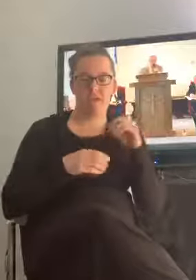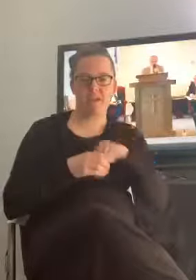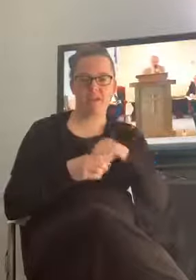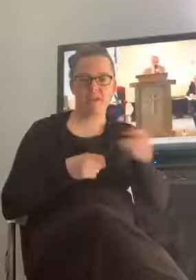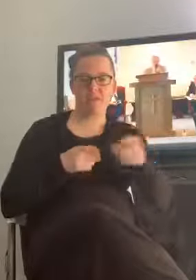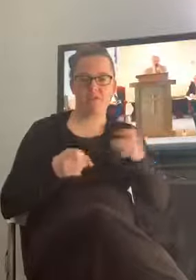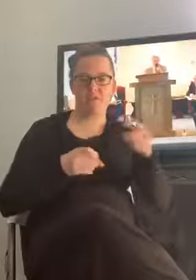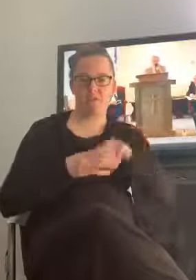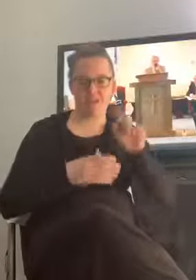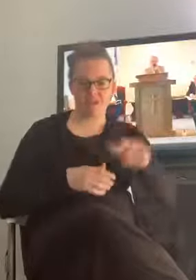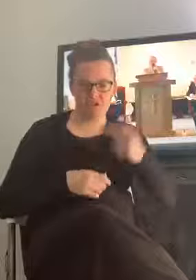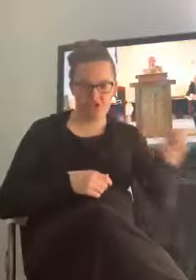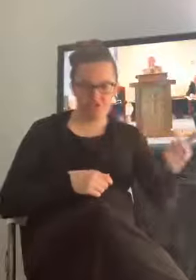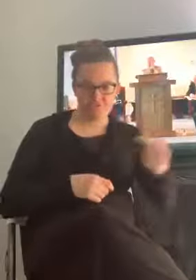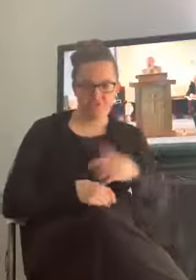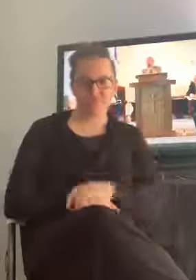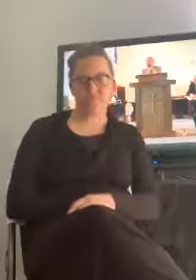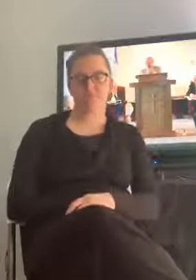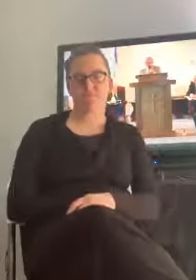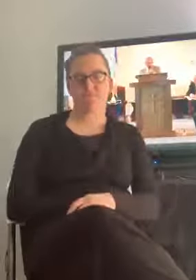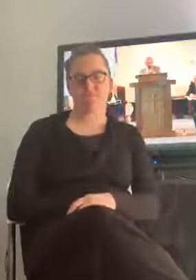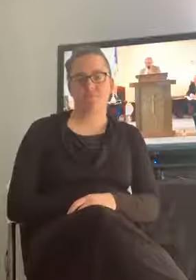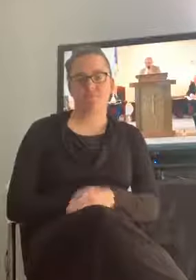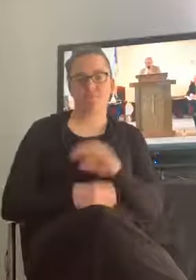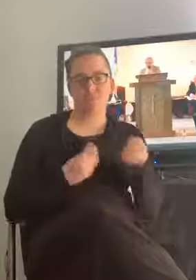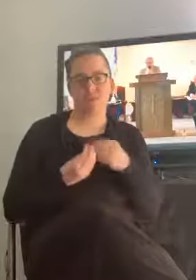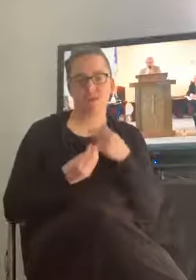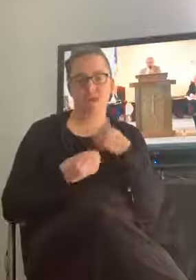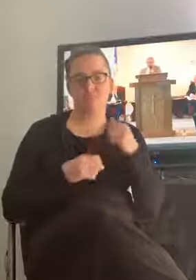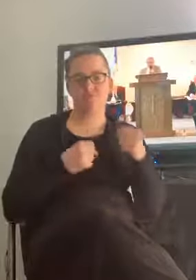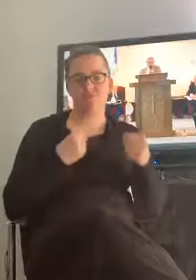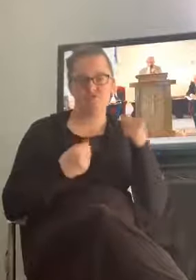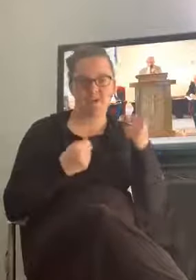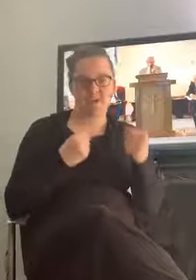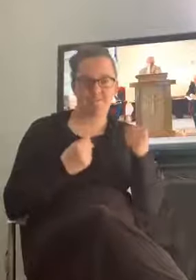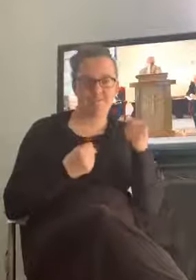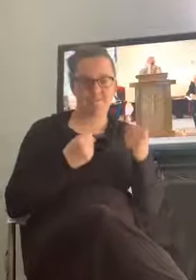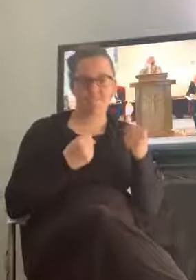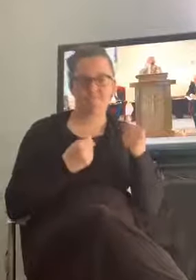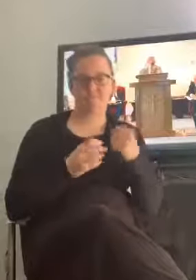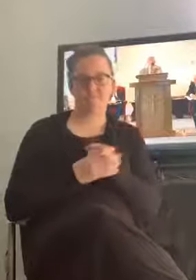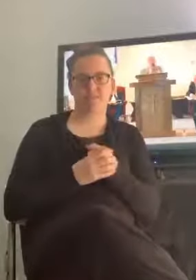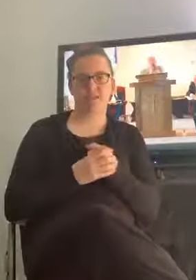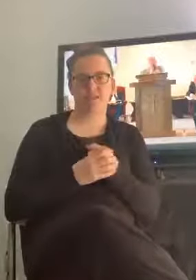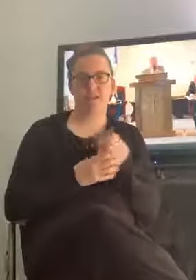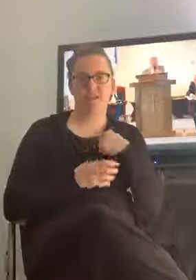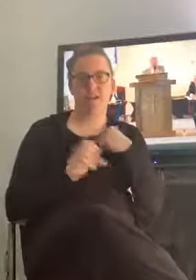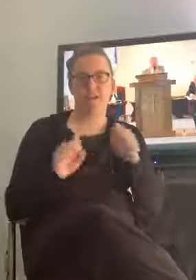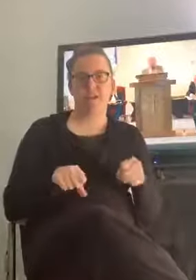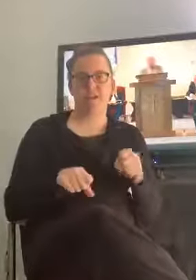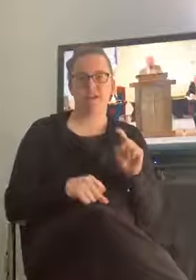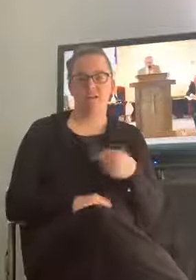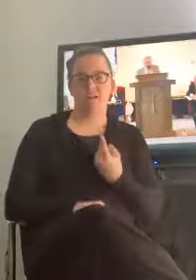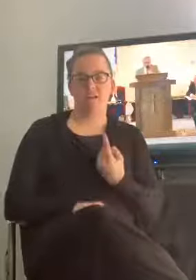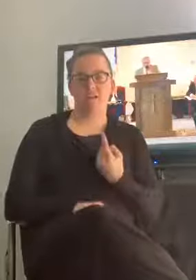I feel comfortable. When I'm driving down the road, I can only control my